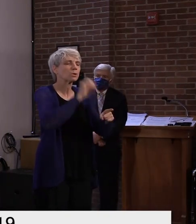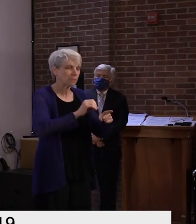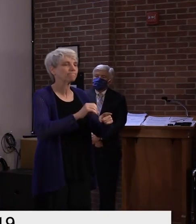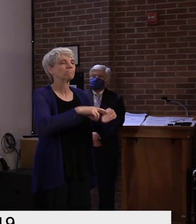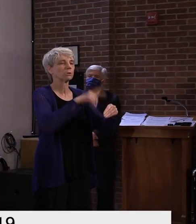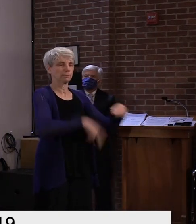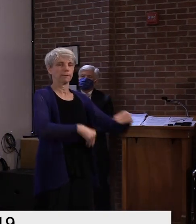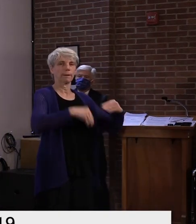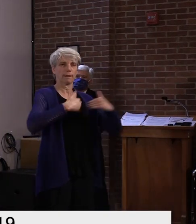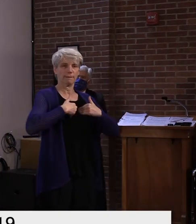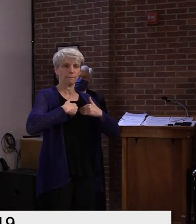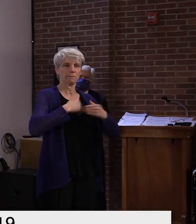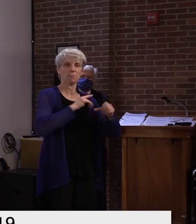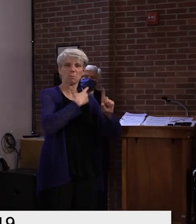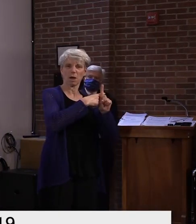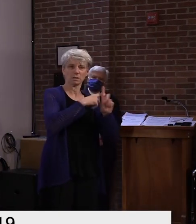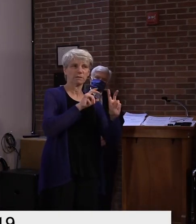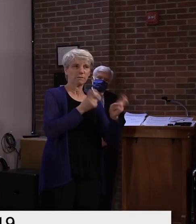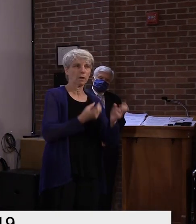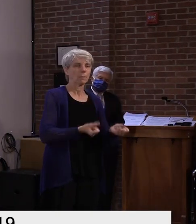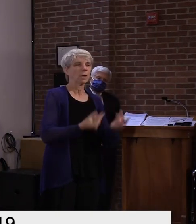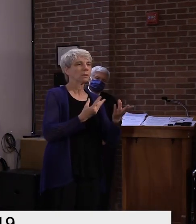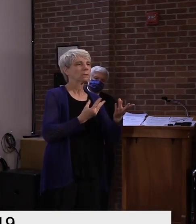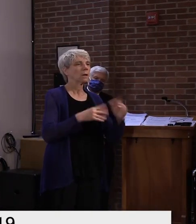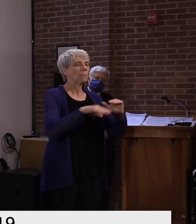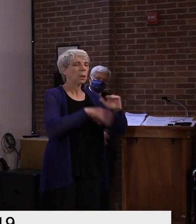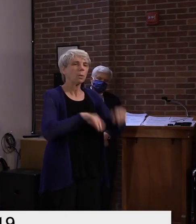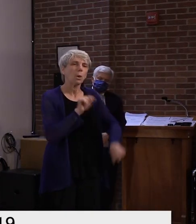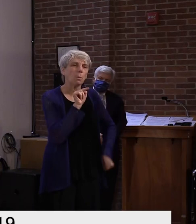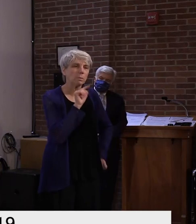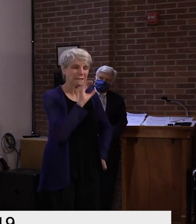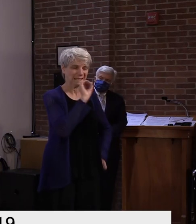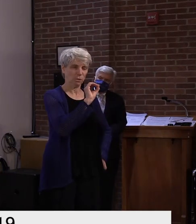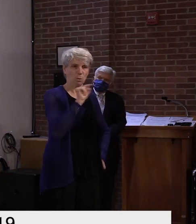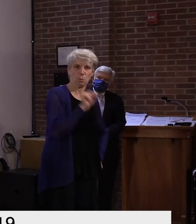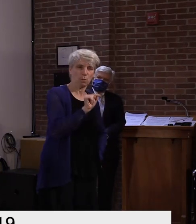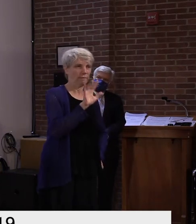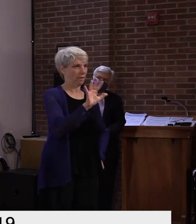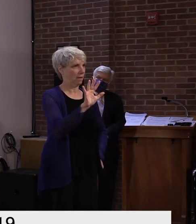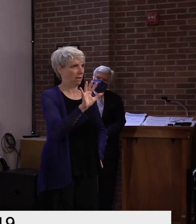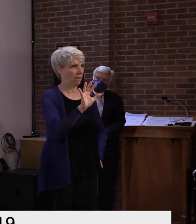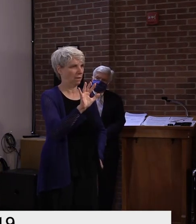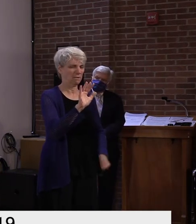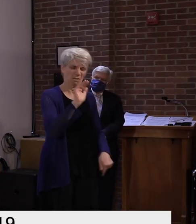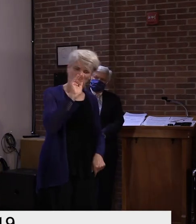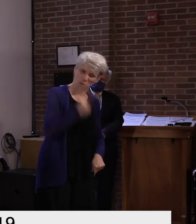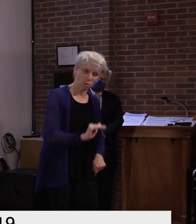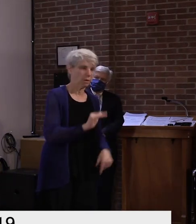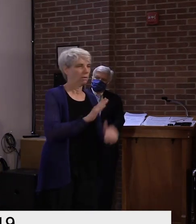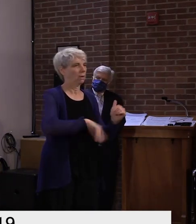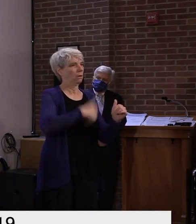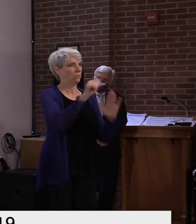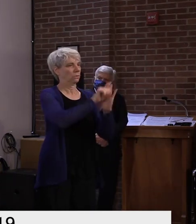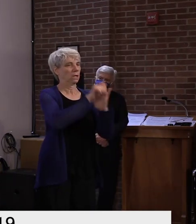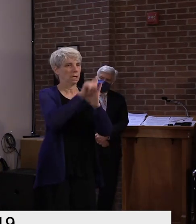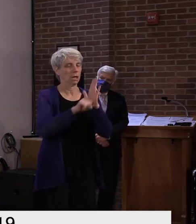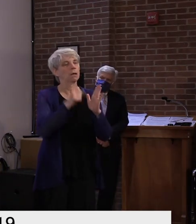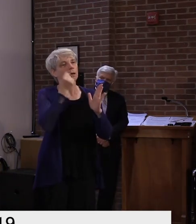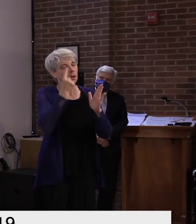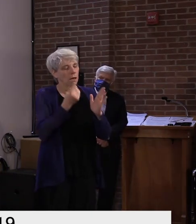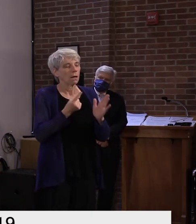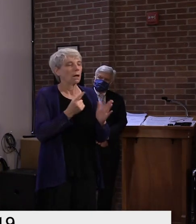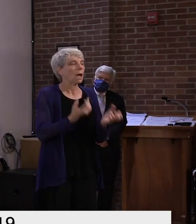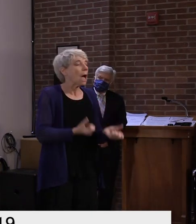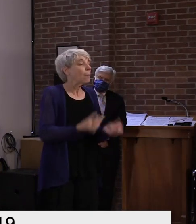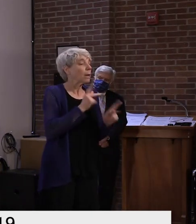country, trending at just below 0.5, so a very low positivity rate. So even though, again, even though cases went up,